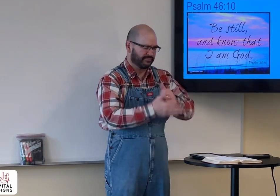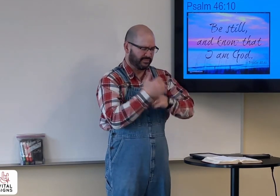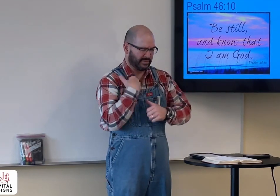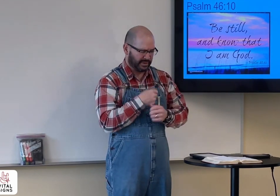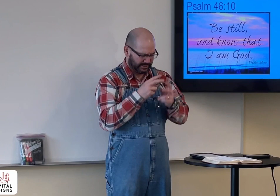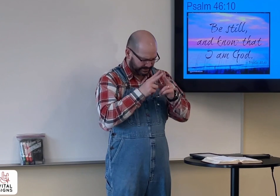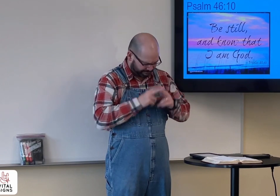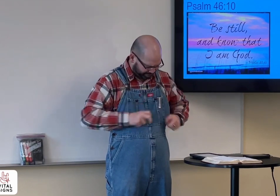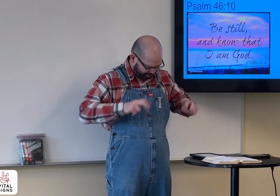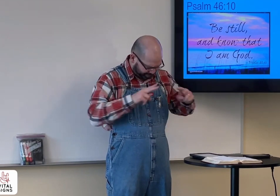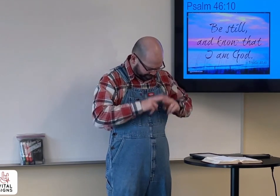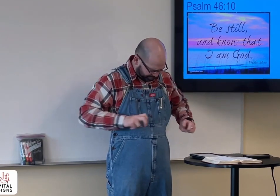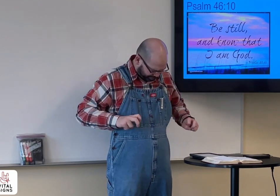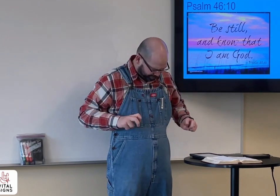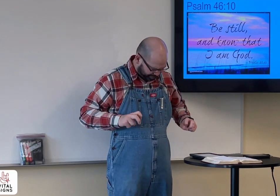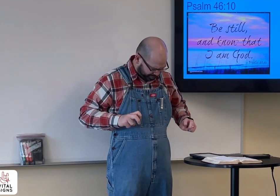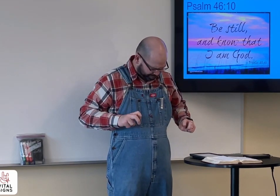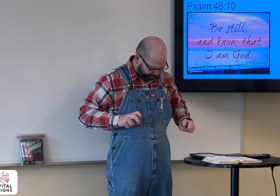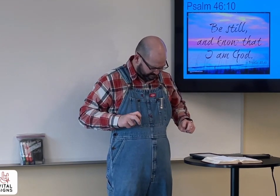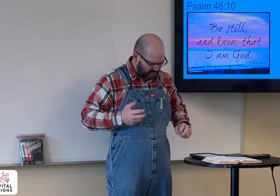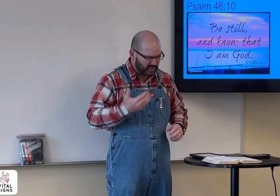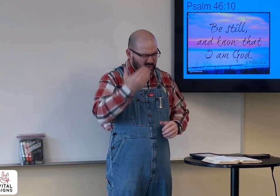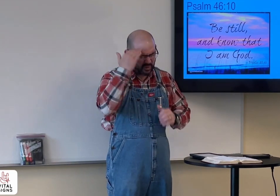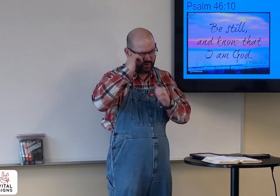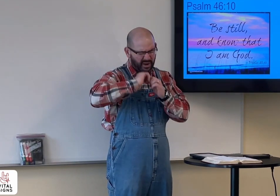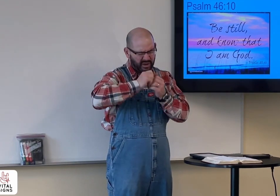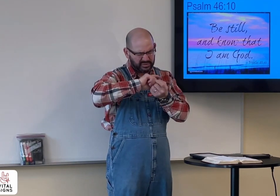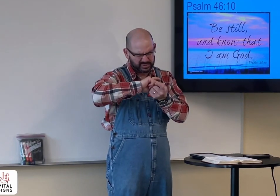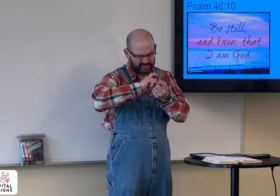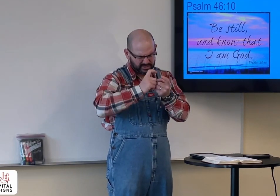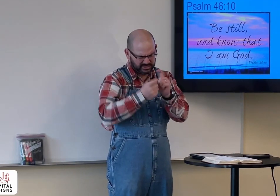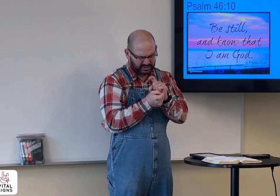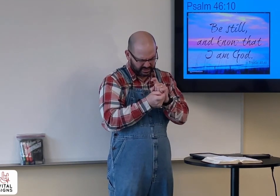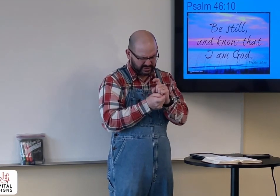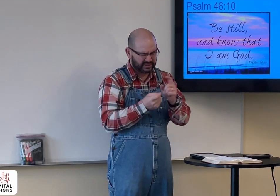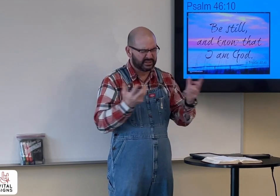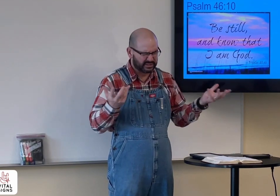Please, help us to examine our hearts, to know how to change.